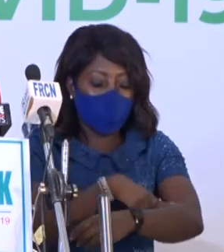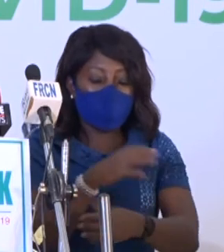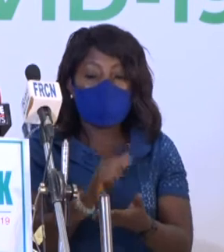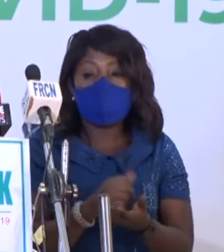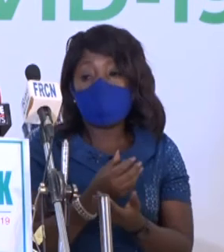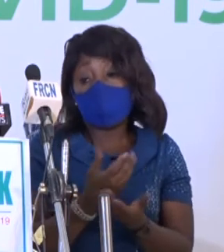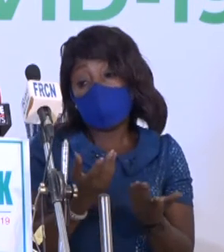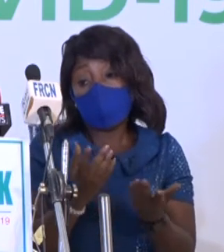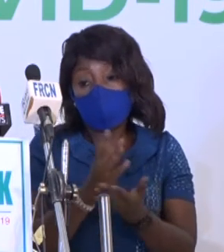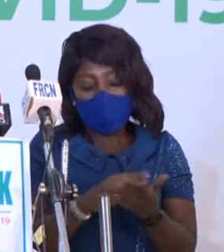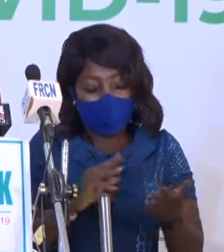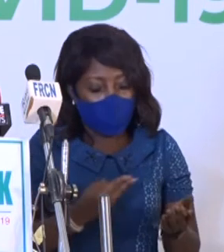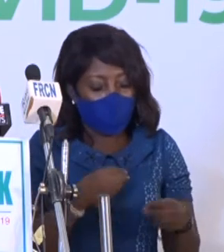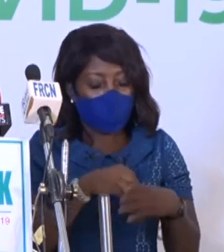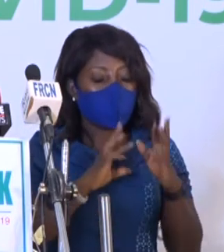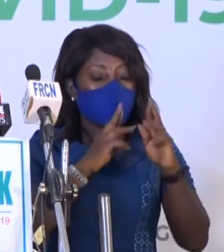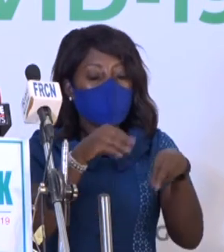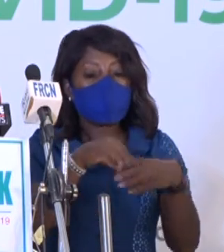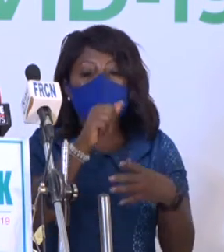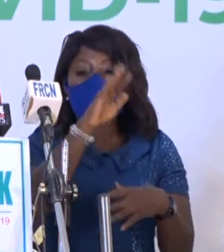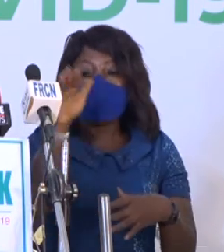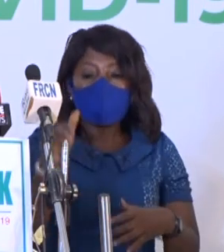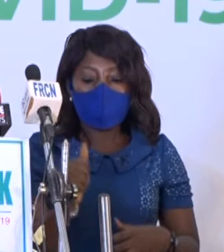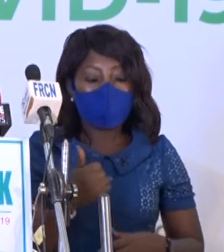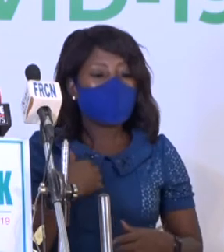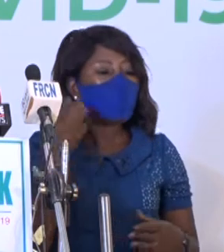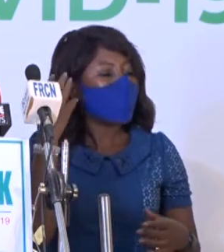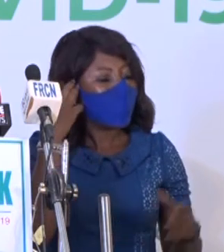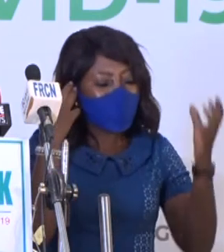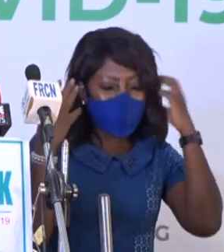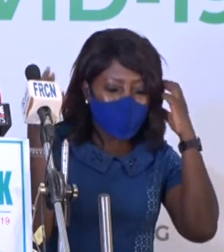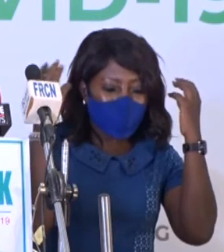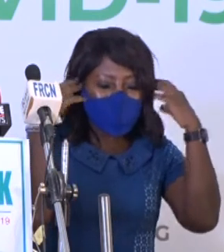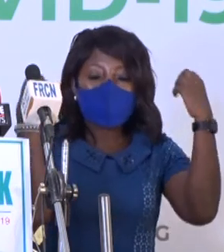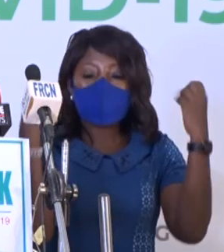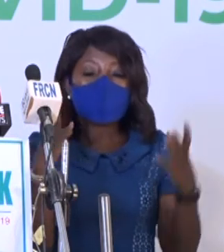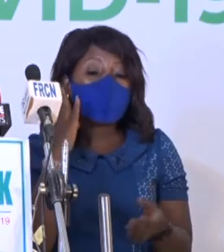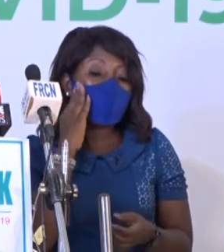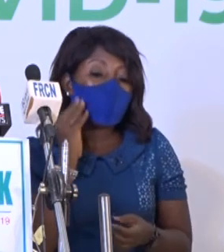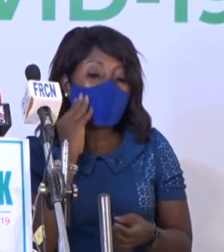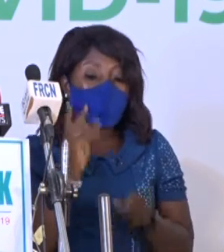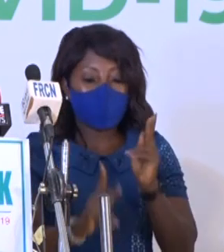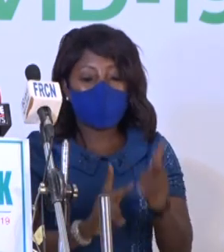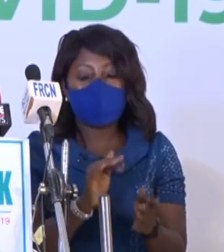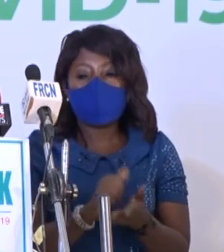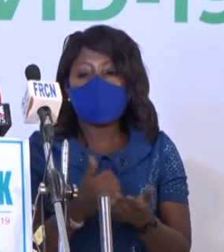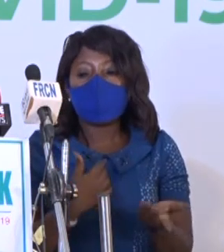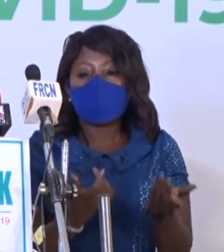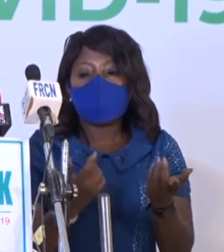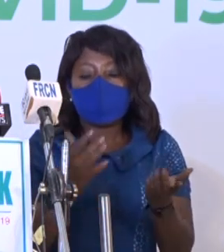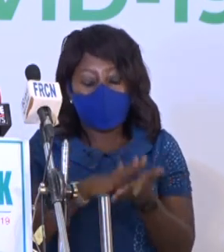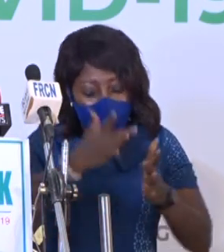those of us in this response in Abuja have had many personal experiences of people that have come